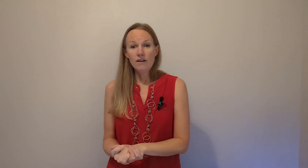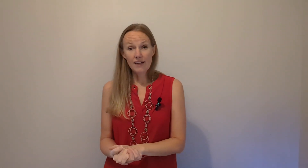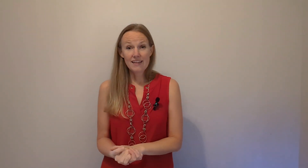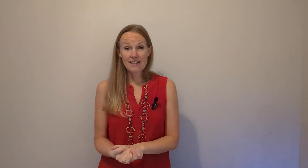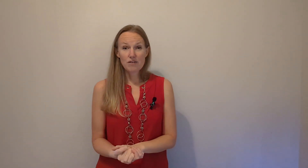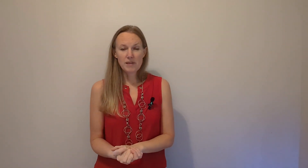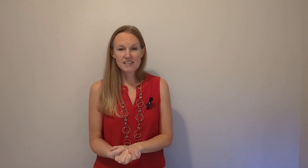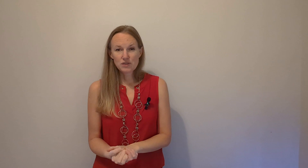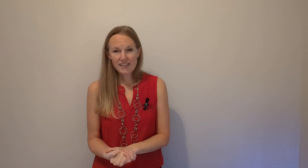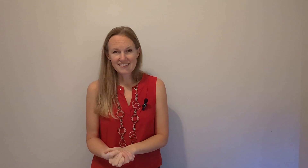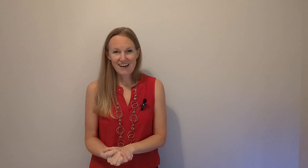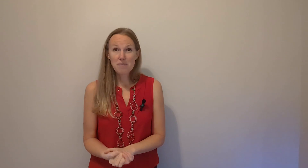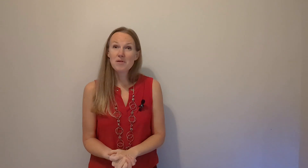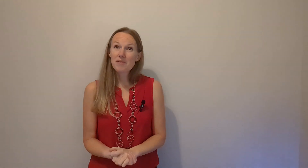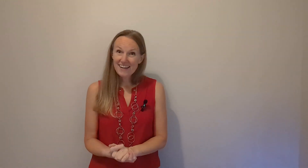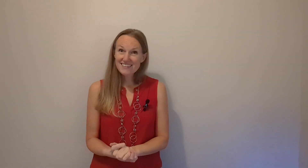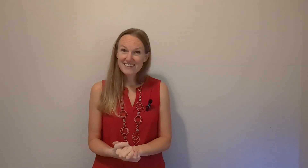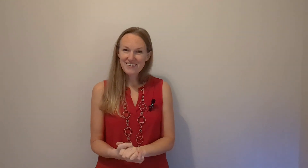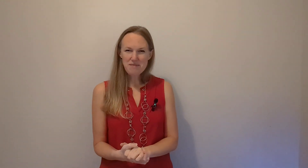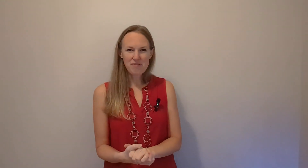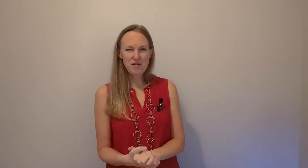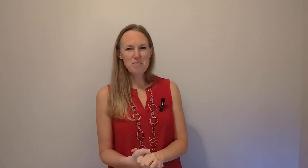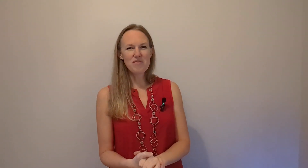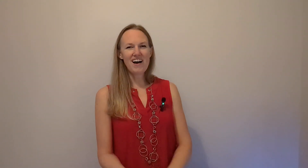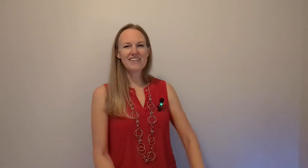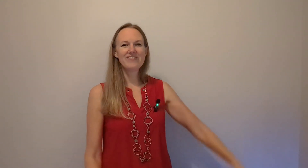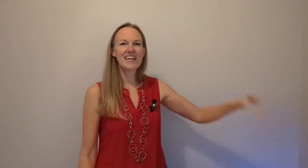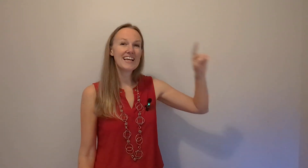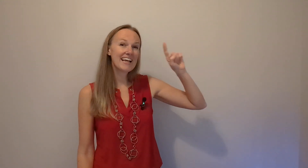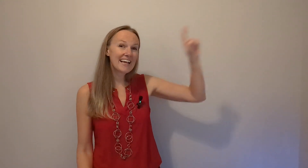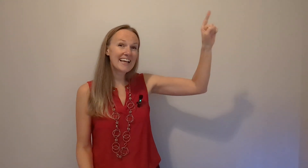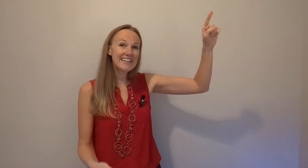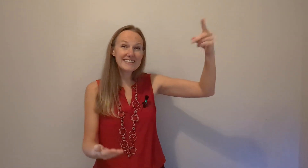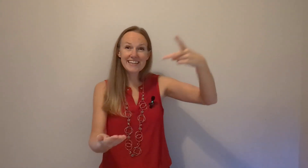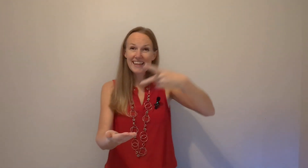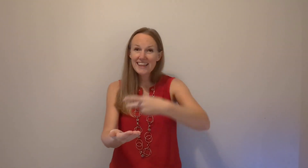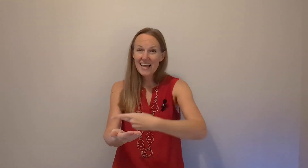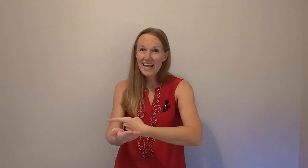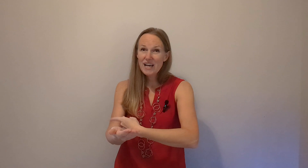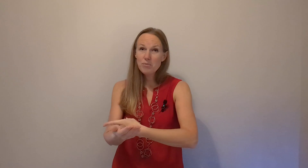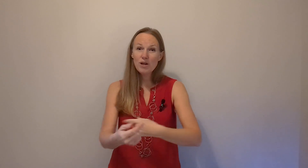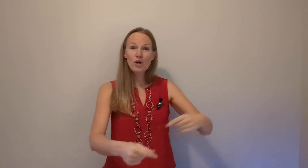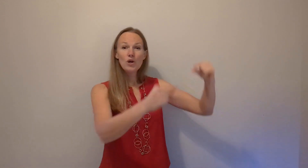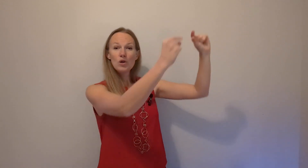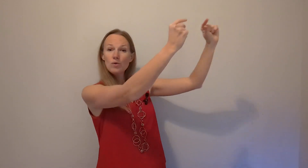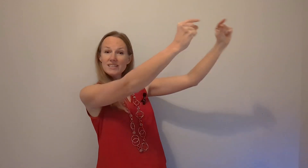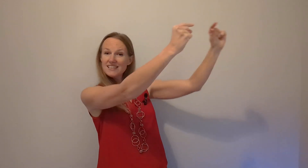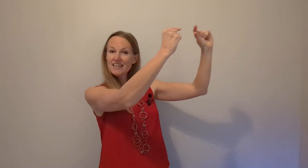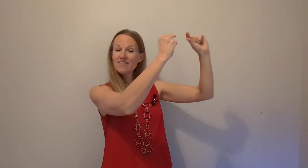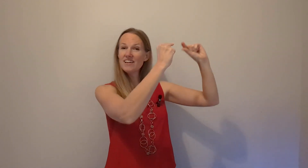Okay, and then that repeats twice. So how about we practice it twice before we move on? He's the lamb who was